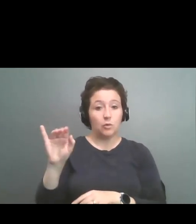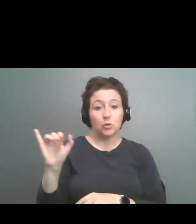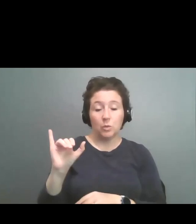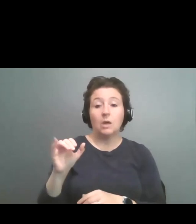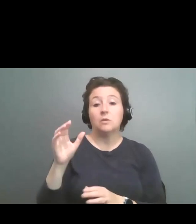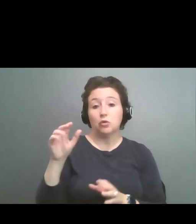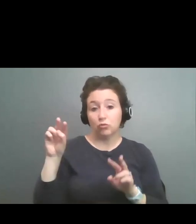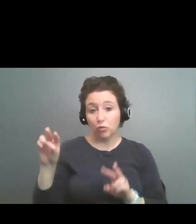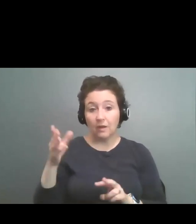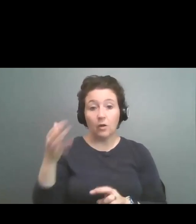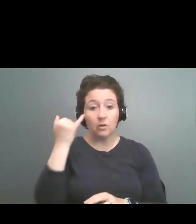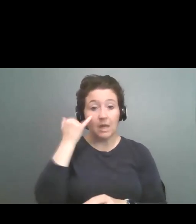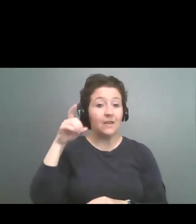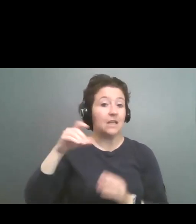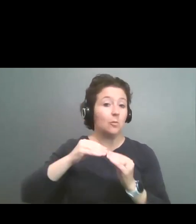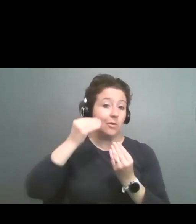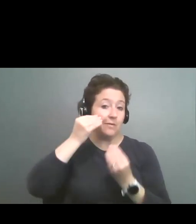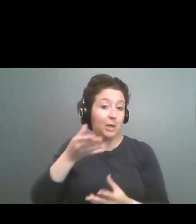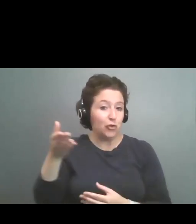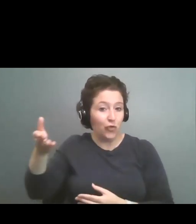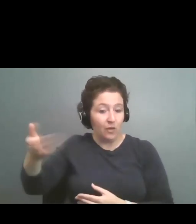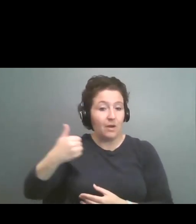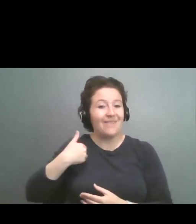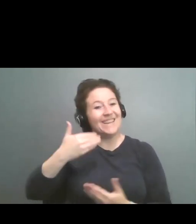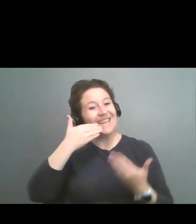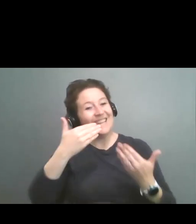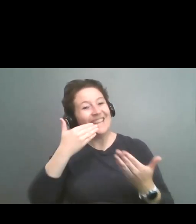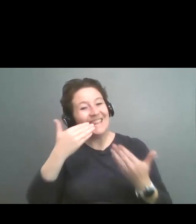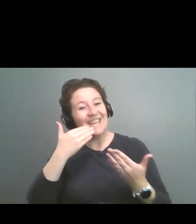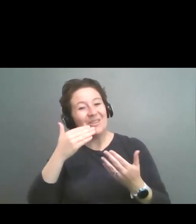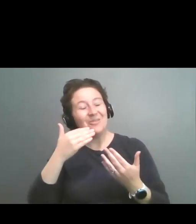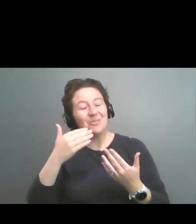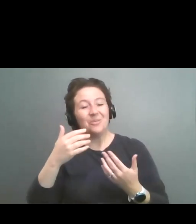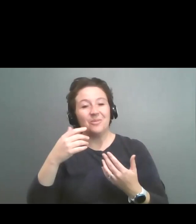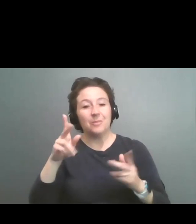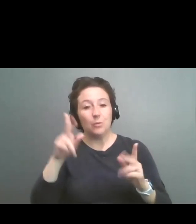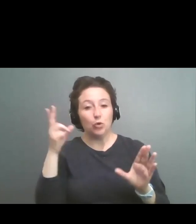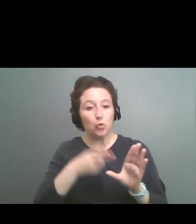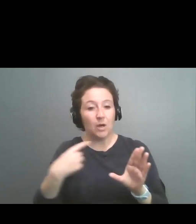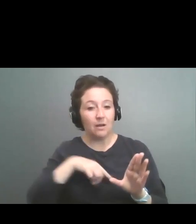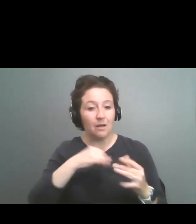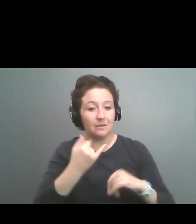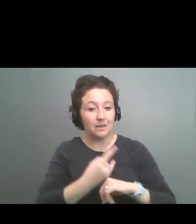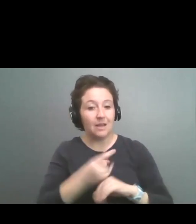to visit it there should you need any additional information. But thank you to our media partners for joining us today, and we look forward to